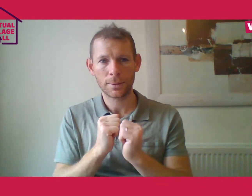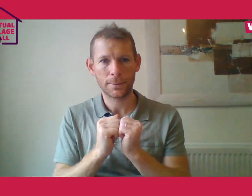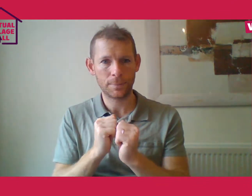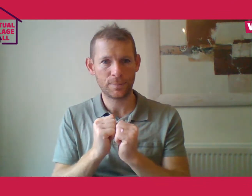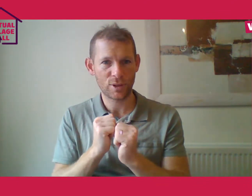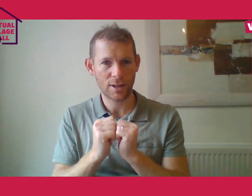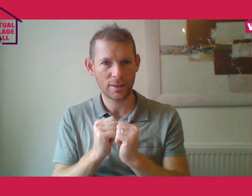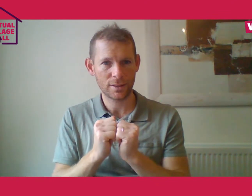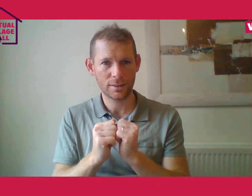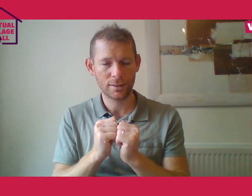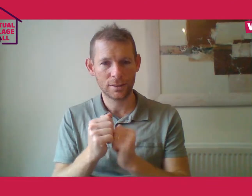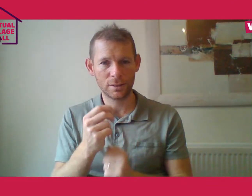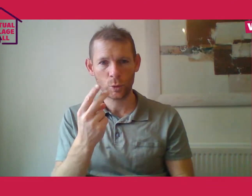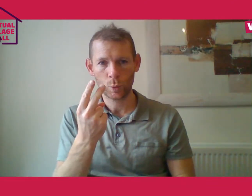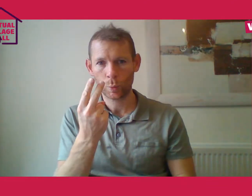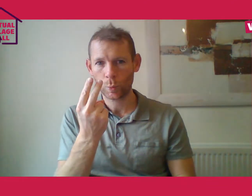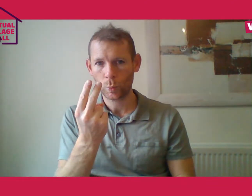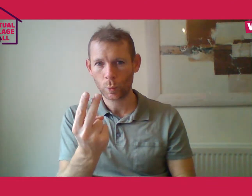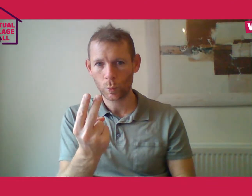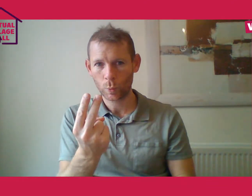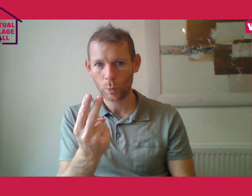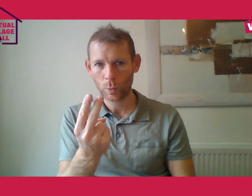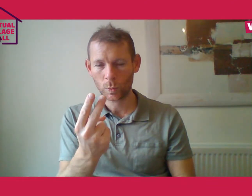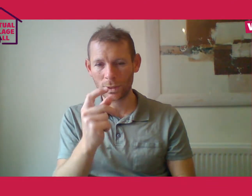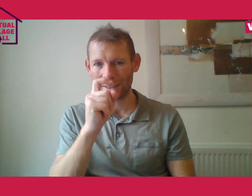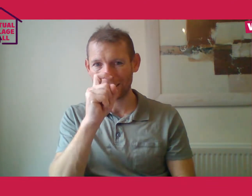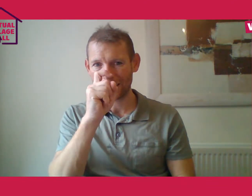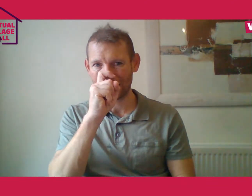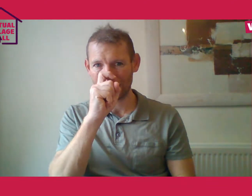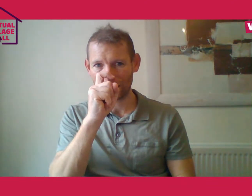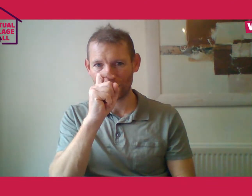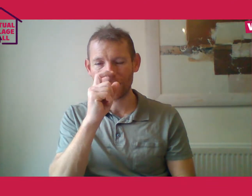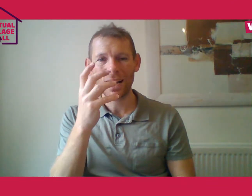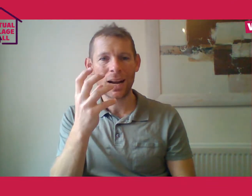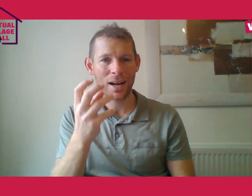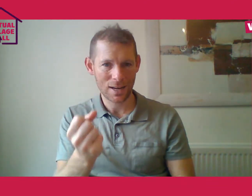I have one brother and two sisters.